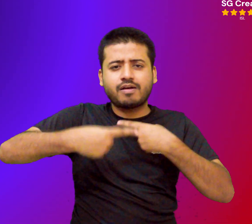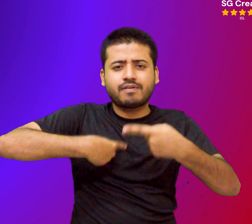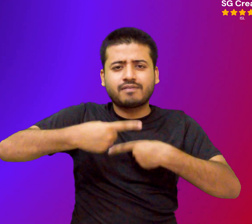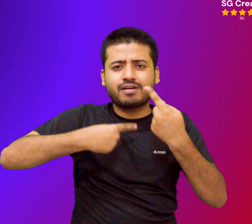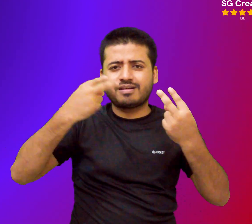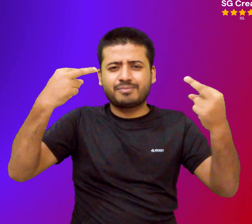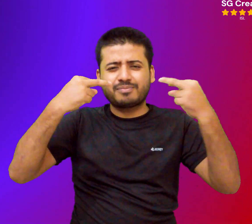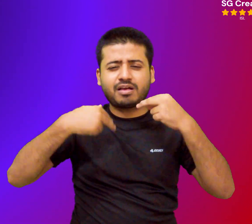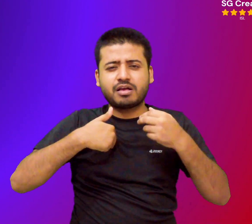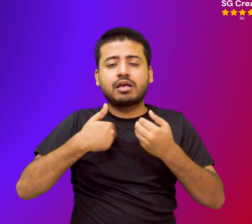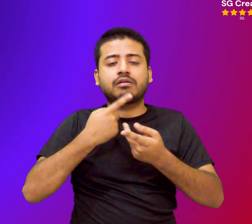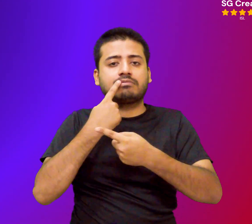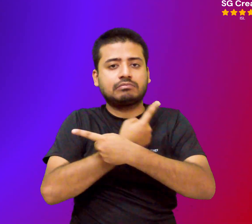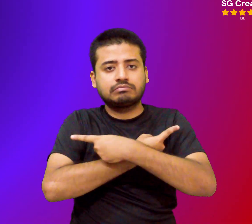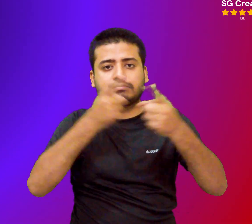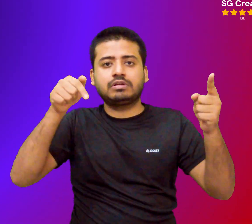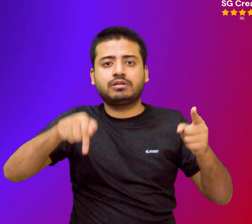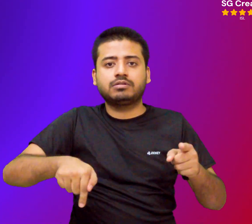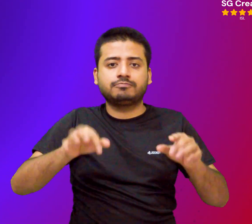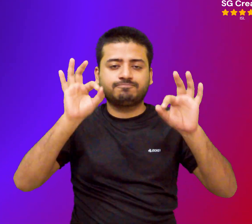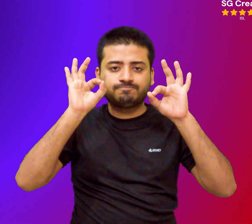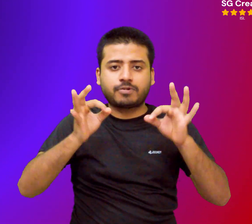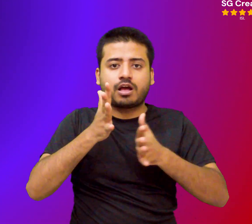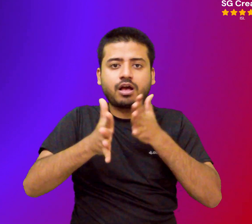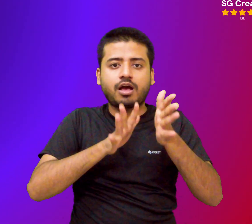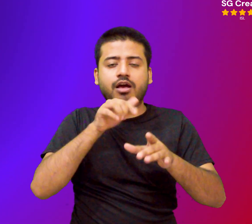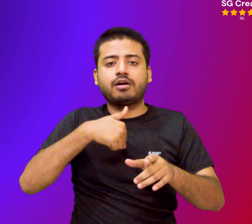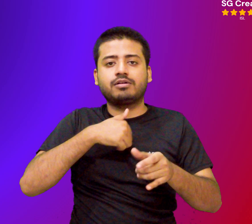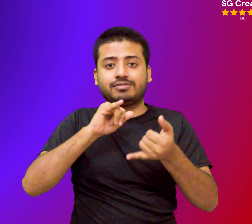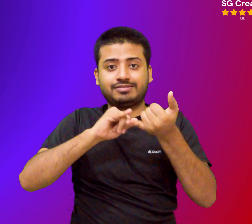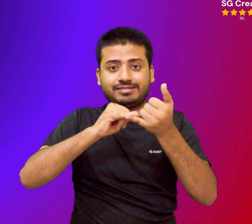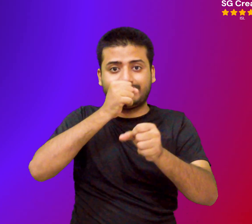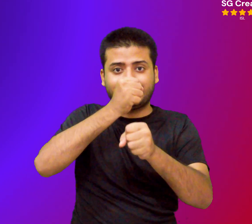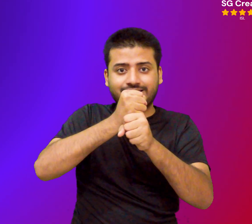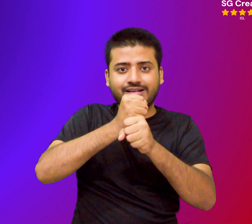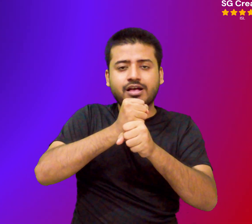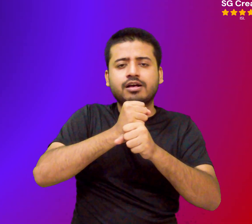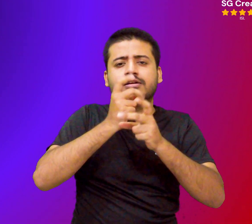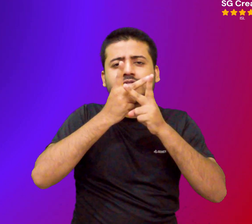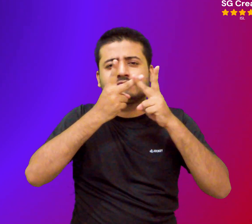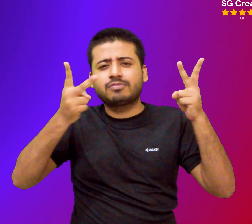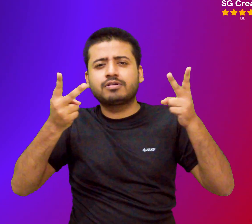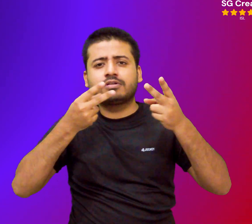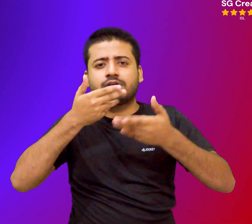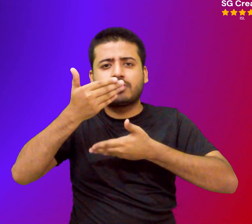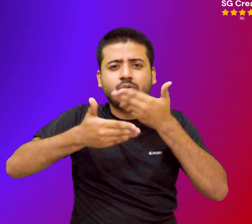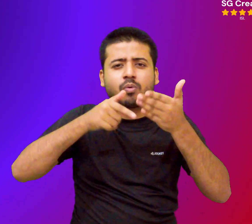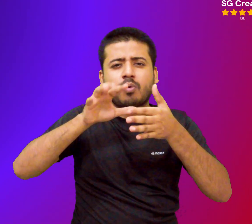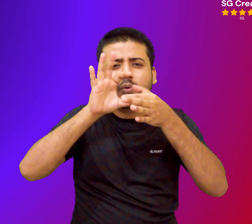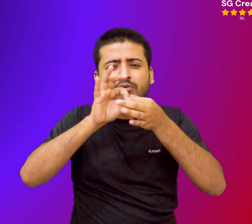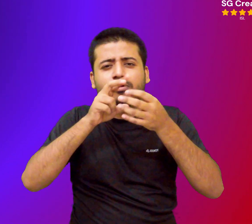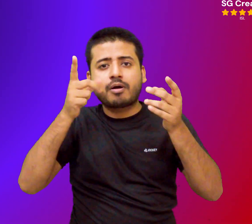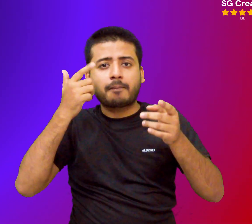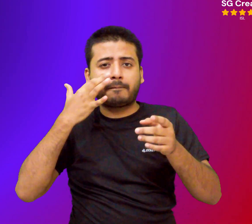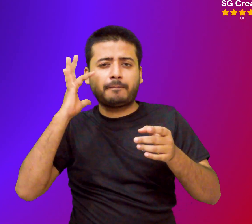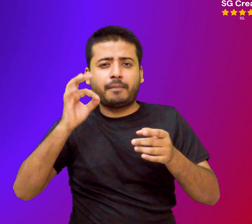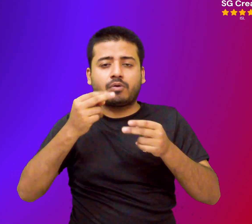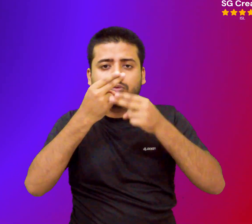dirty water, rotten veggies, and stale meat. Workers may have consumed dog meat, but authorities are checking if it